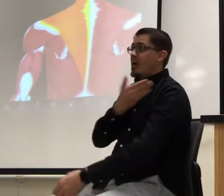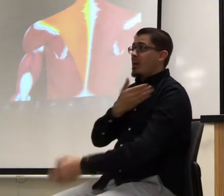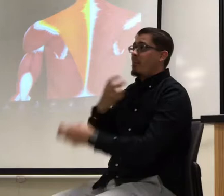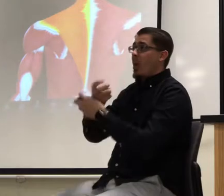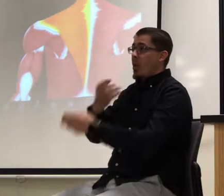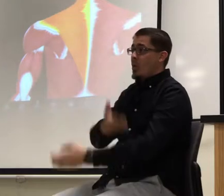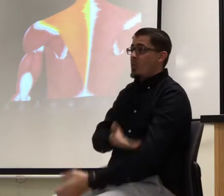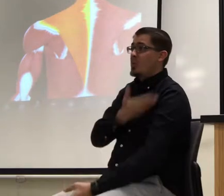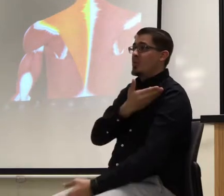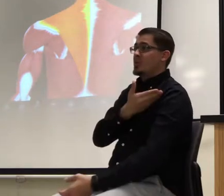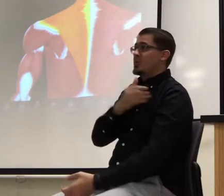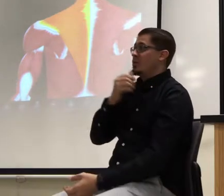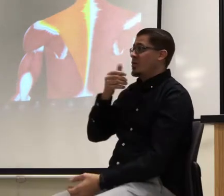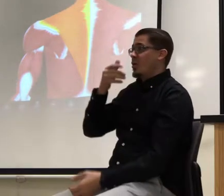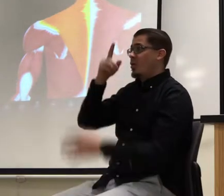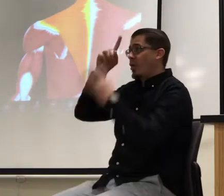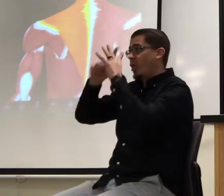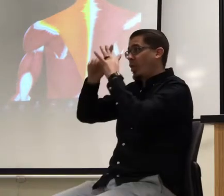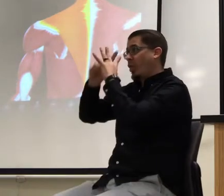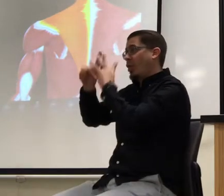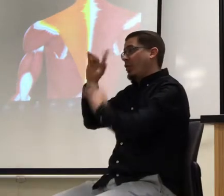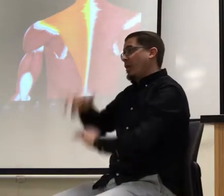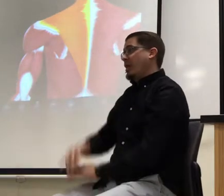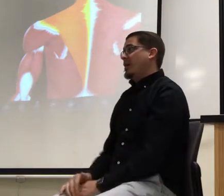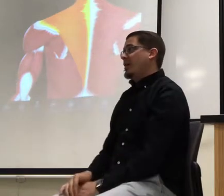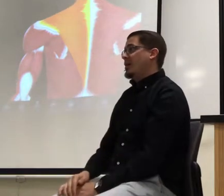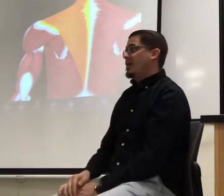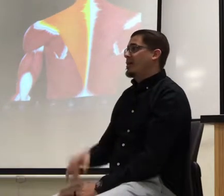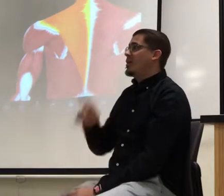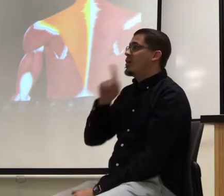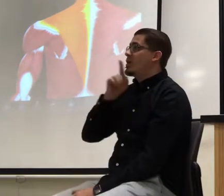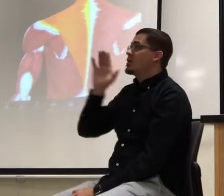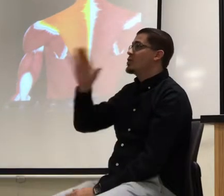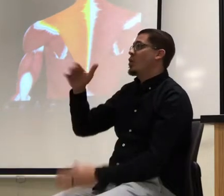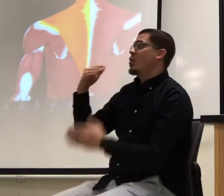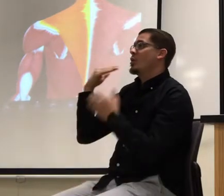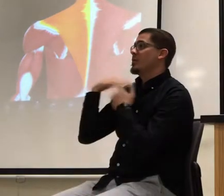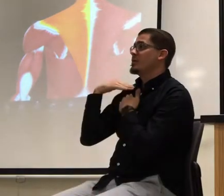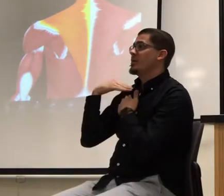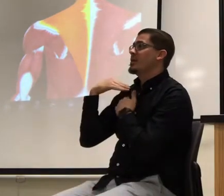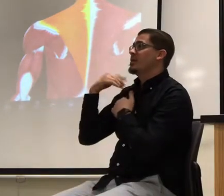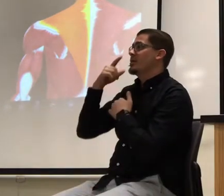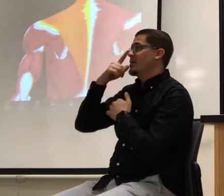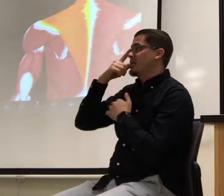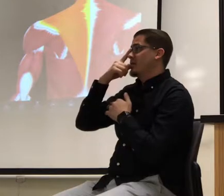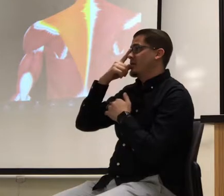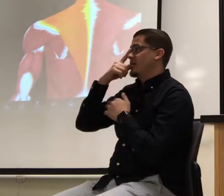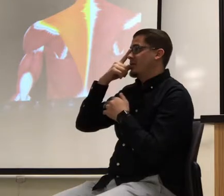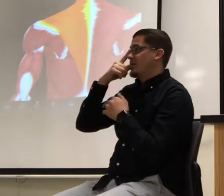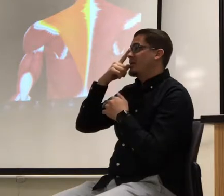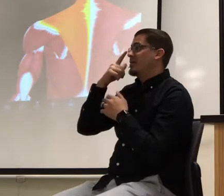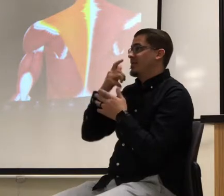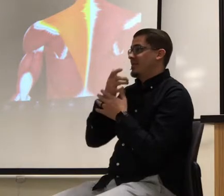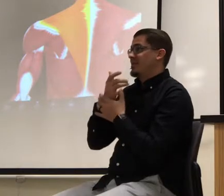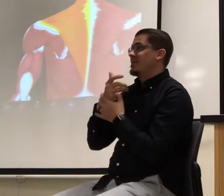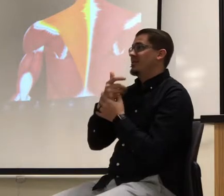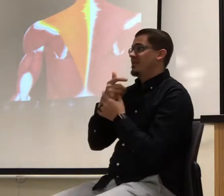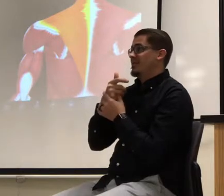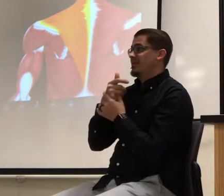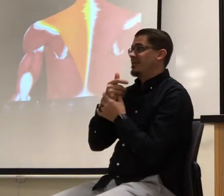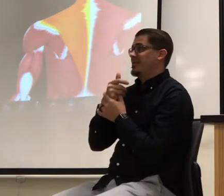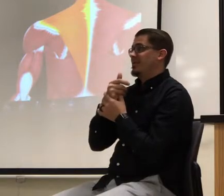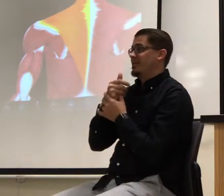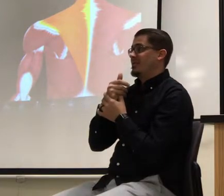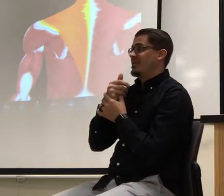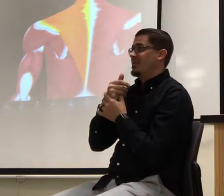let that get stale, okay? Take it upon yourself to be a self-starter. Study the stuff when